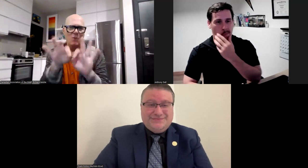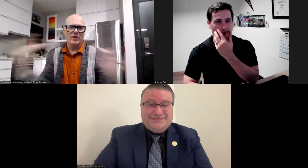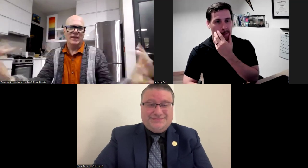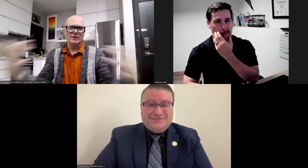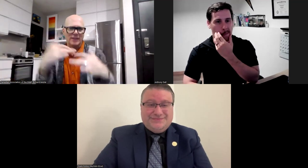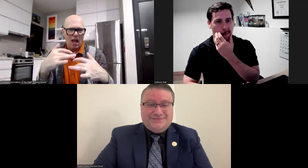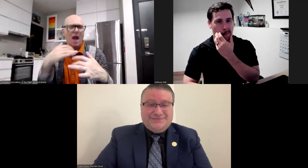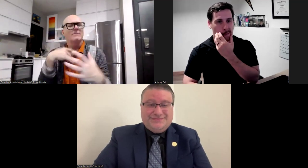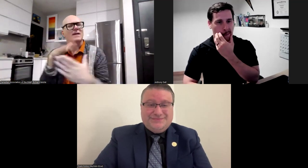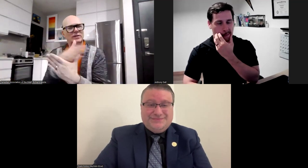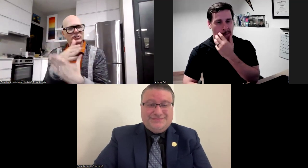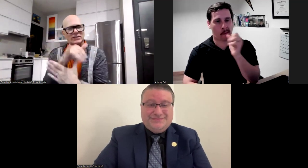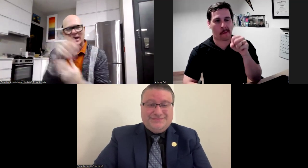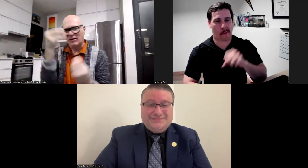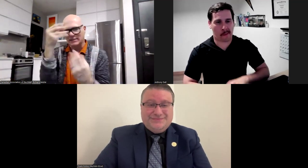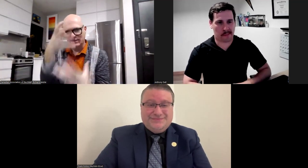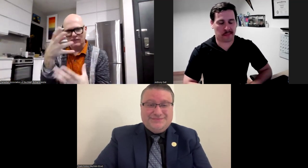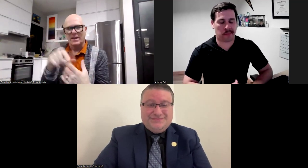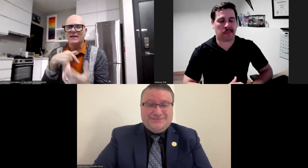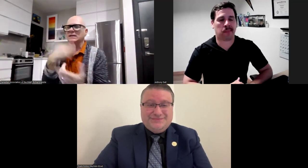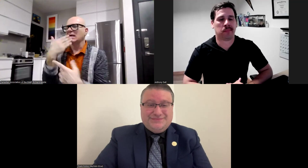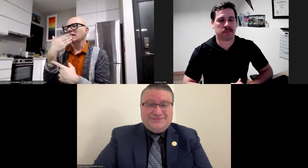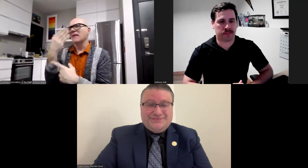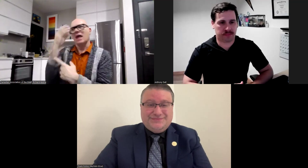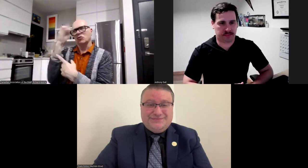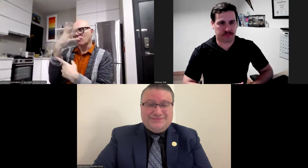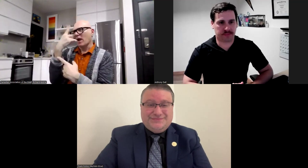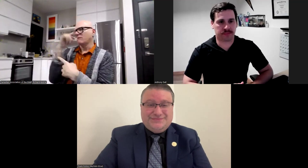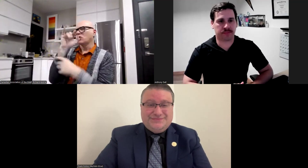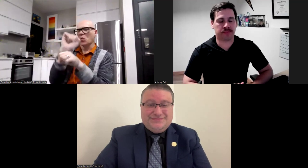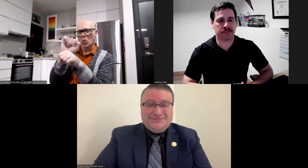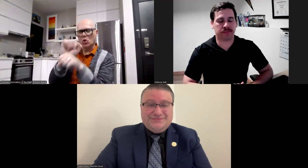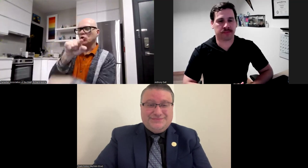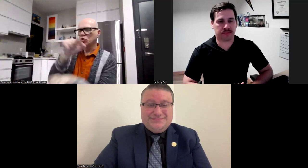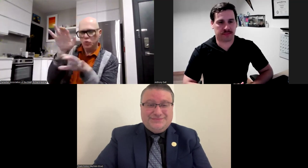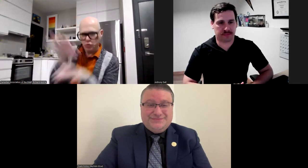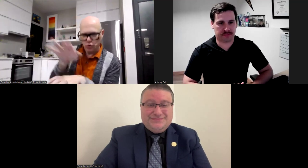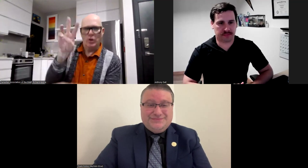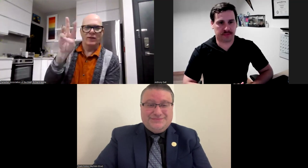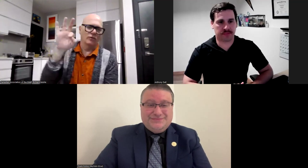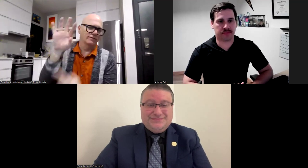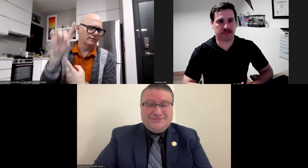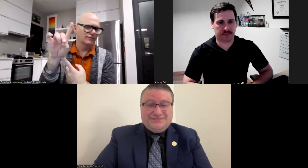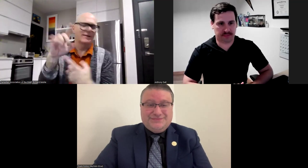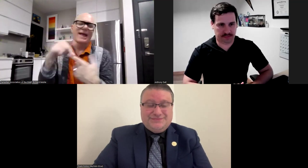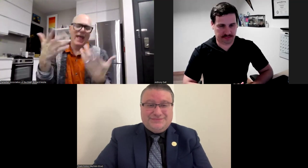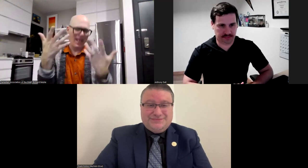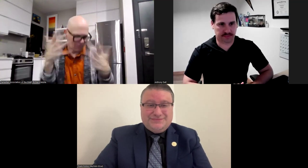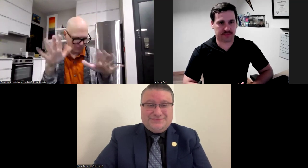your evening to come. This is such an important topic. This is information that is integral to the work that you do and